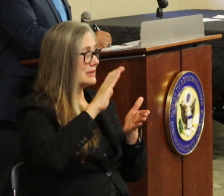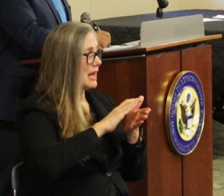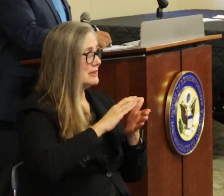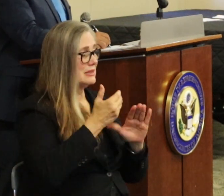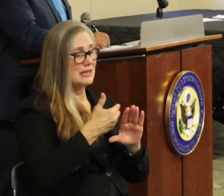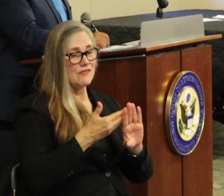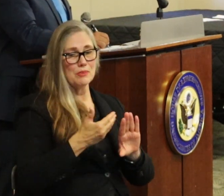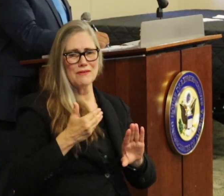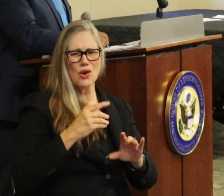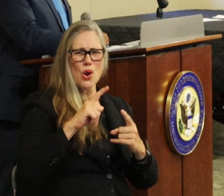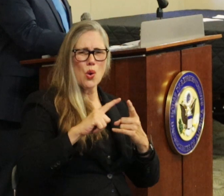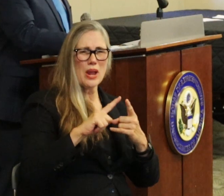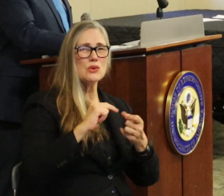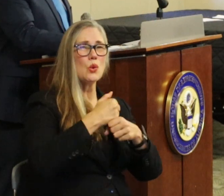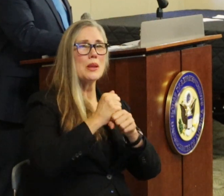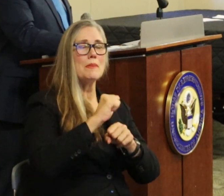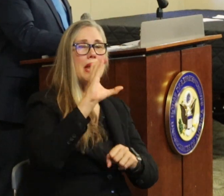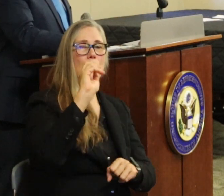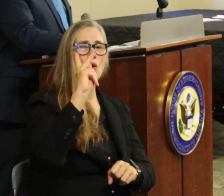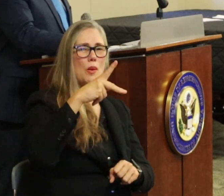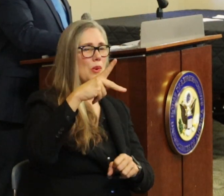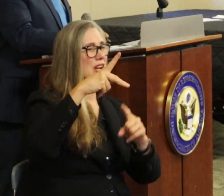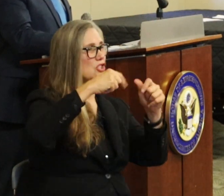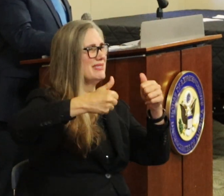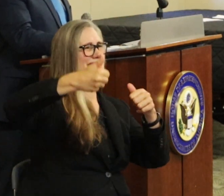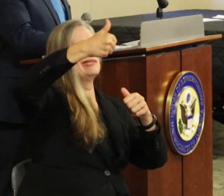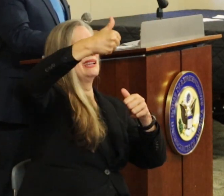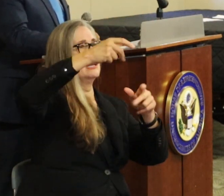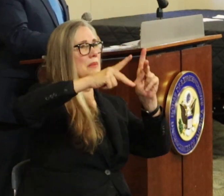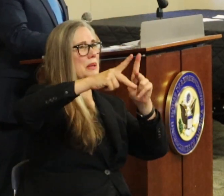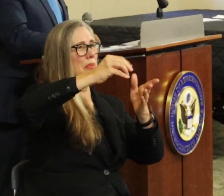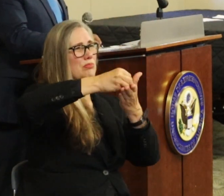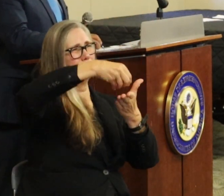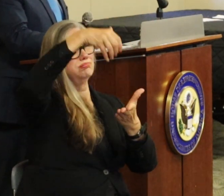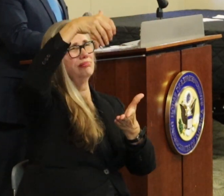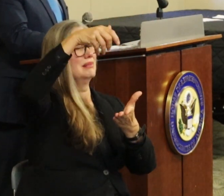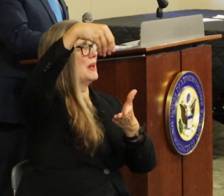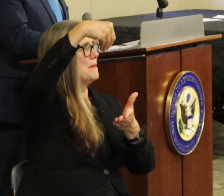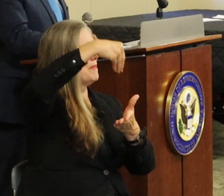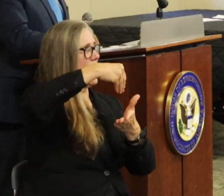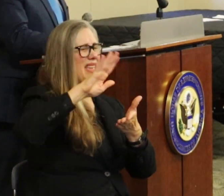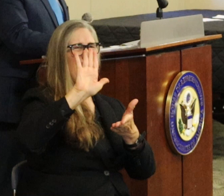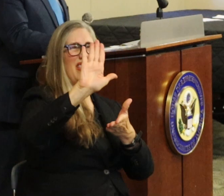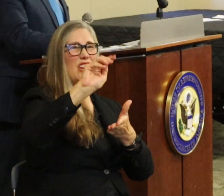So when are we going to make corporations and top earners pay their fair share so we can actually protect our way of life and